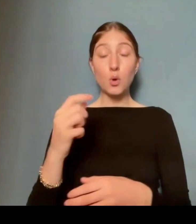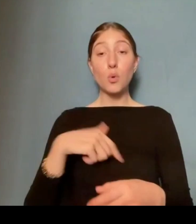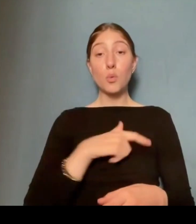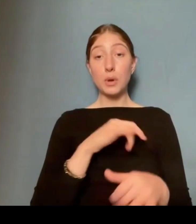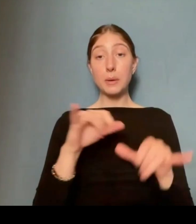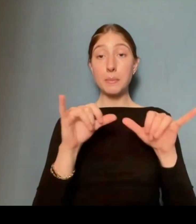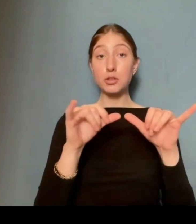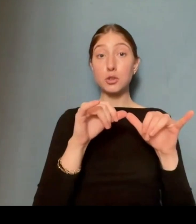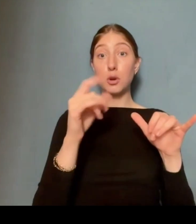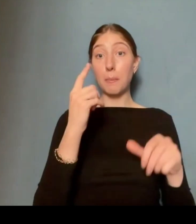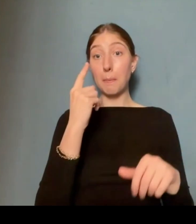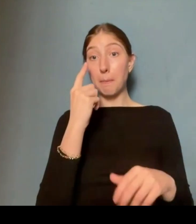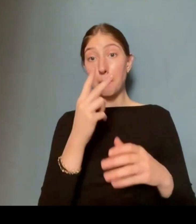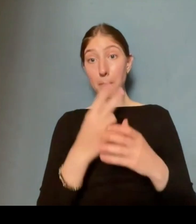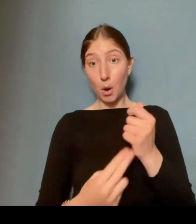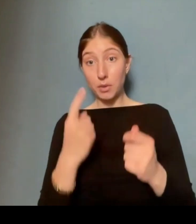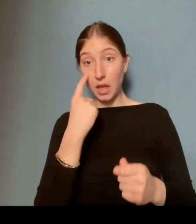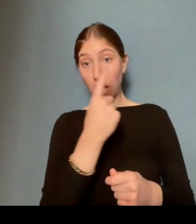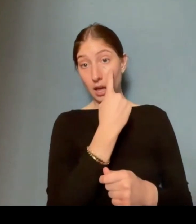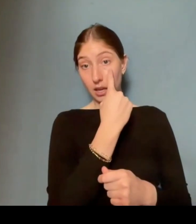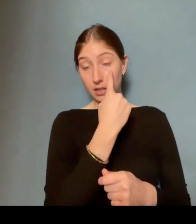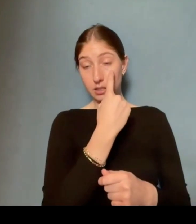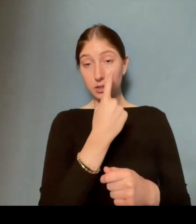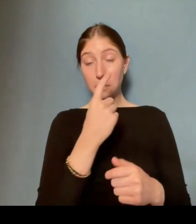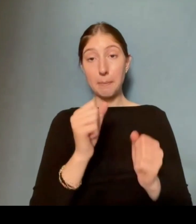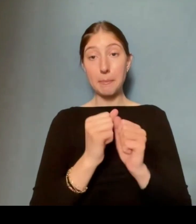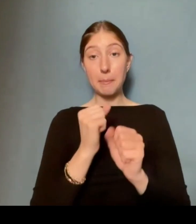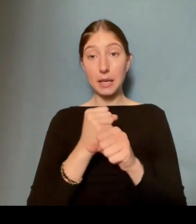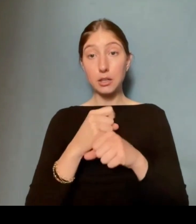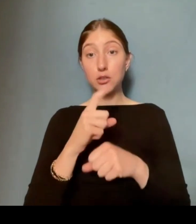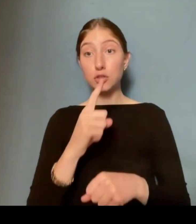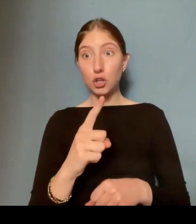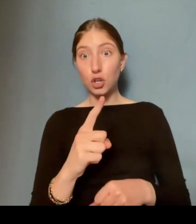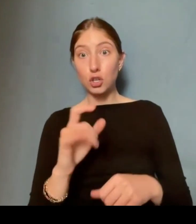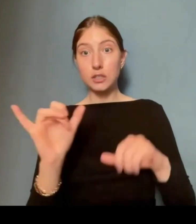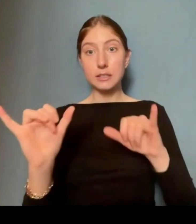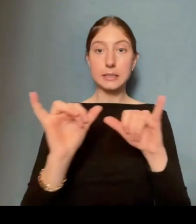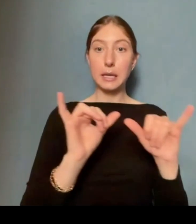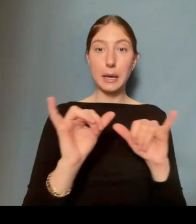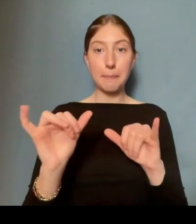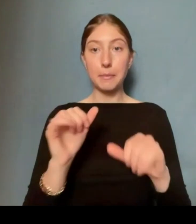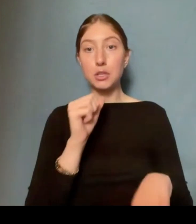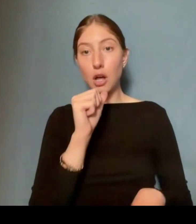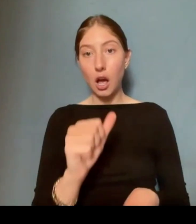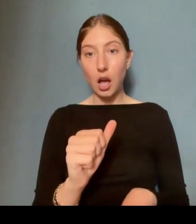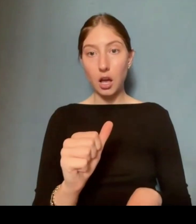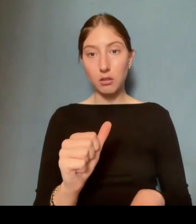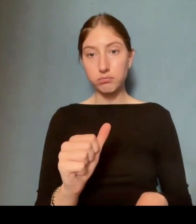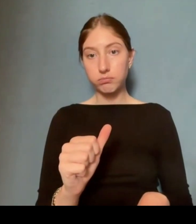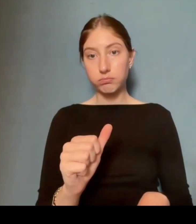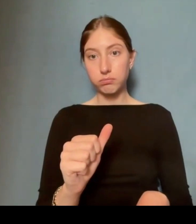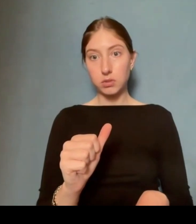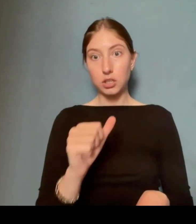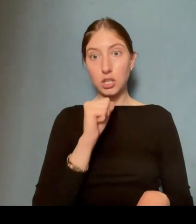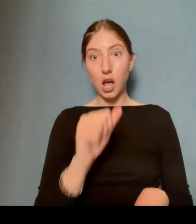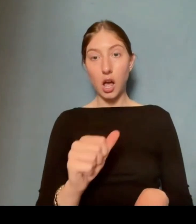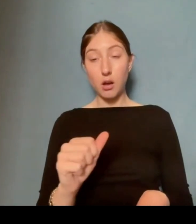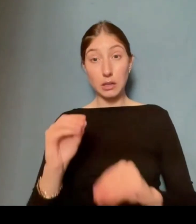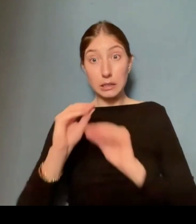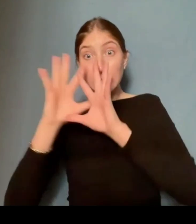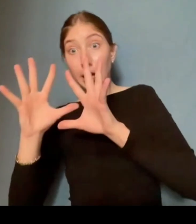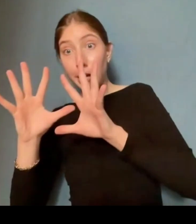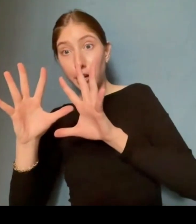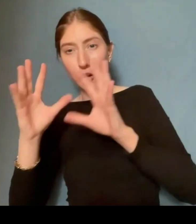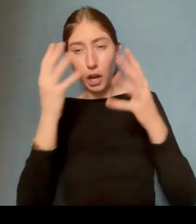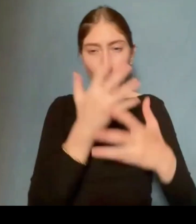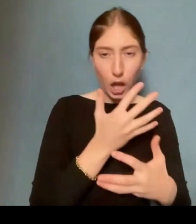symmetry. We want to make sure that the reading on each eye looks like it's from the same person, you know? And